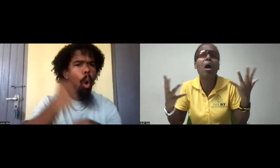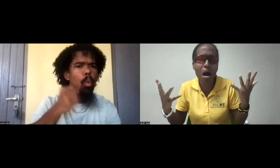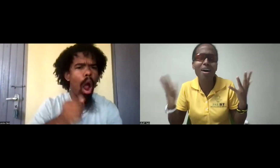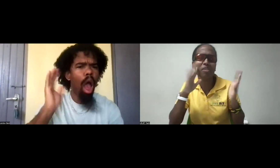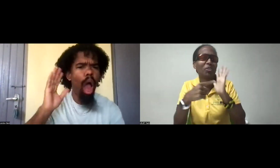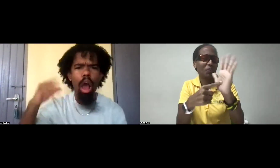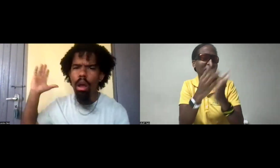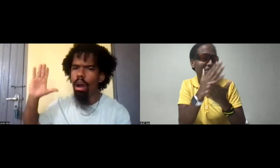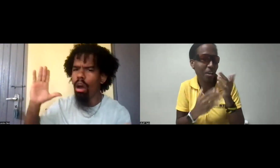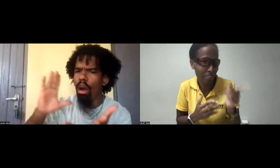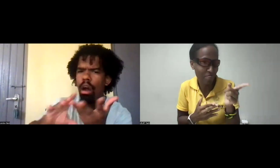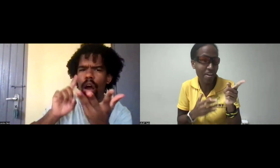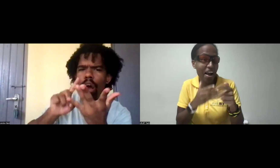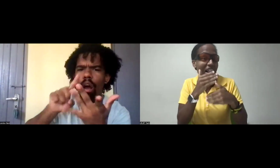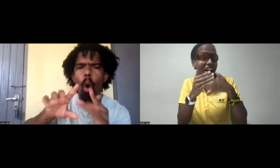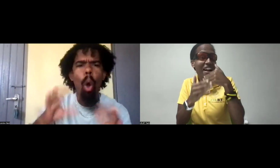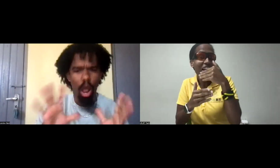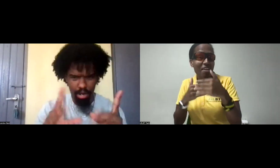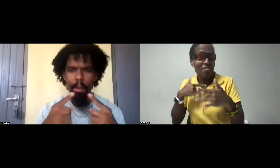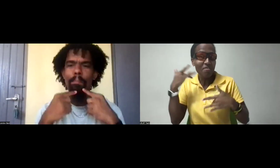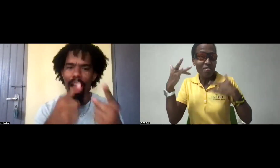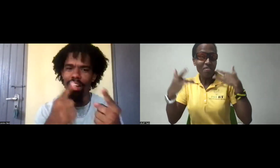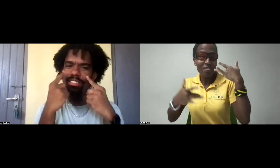Translation, we are going to show you what we've been doing, what